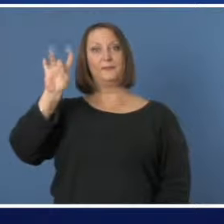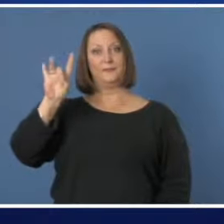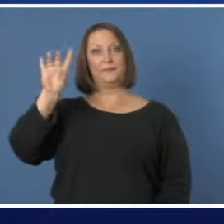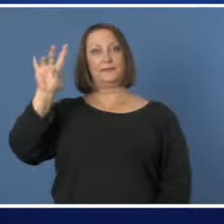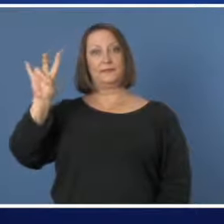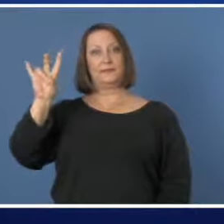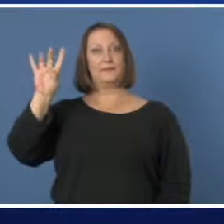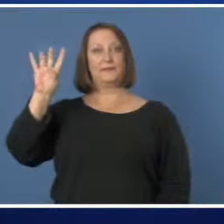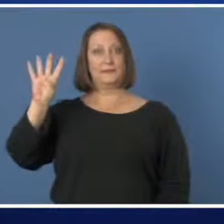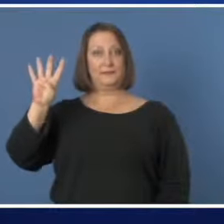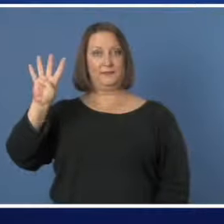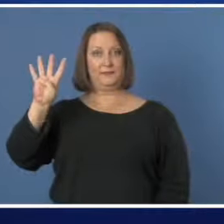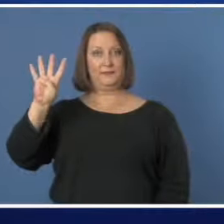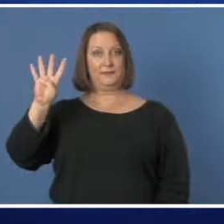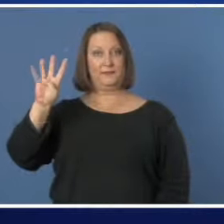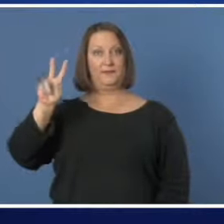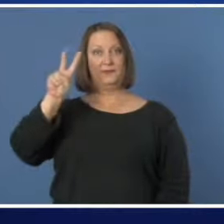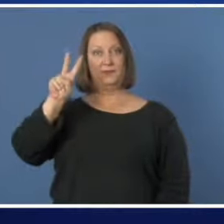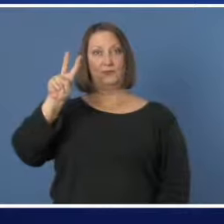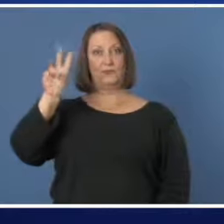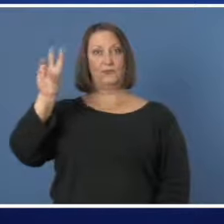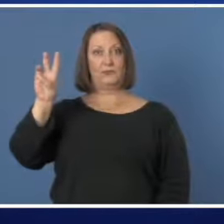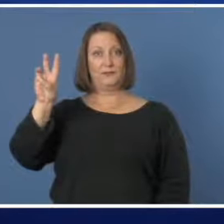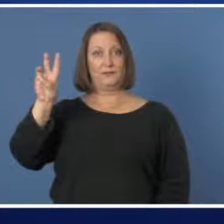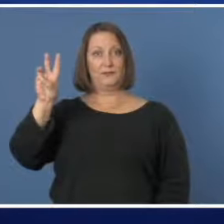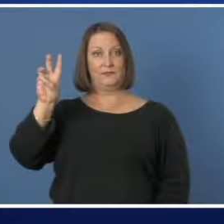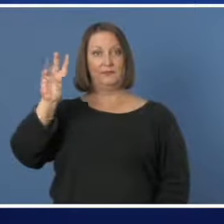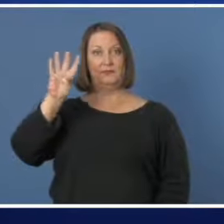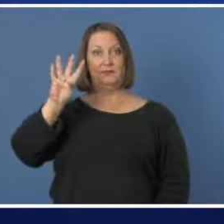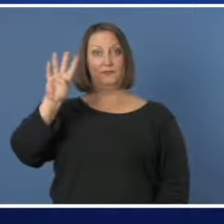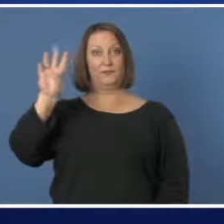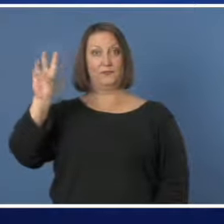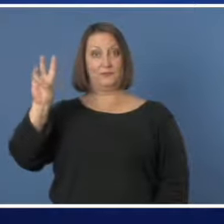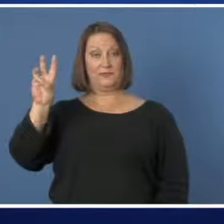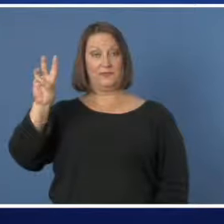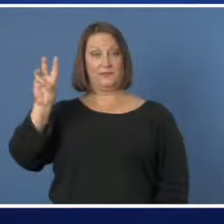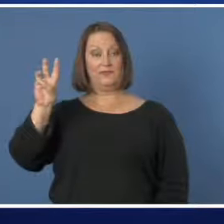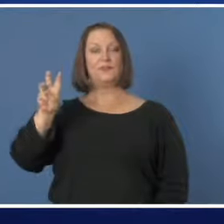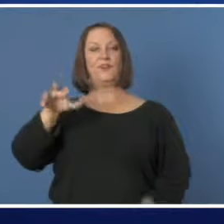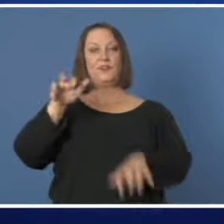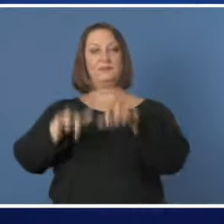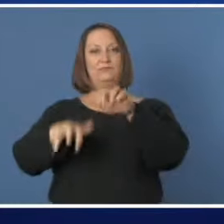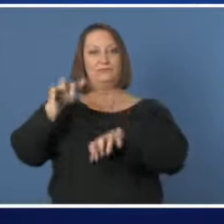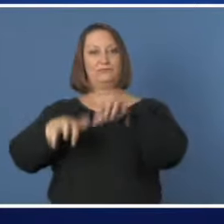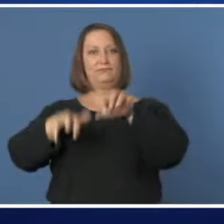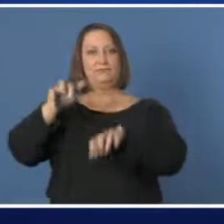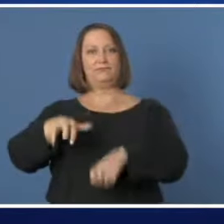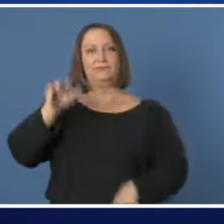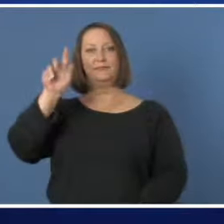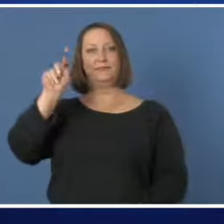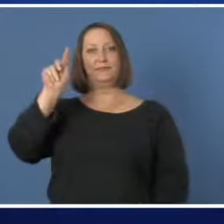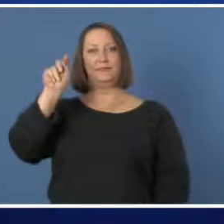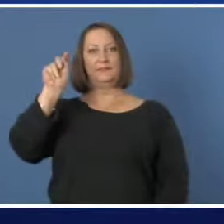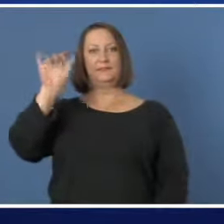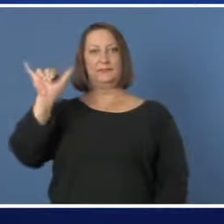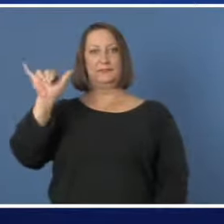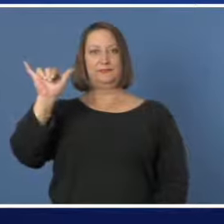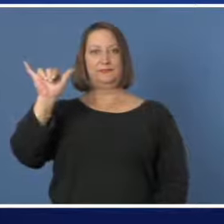888-247-247-247-247-247-247-247-247-247-247-247-247-247-247-247-247-247